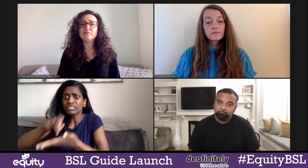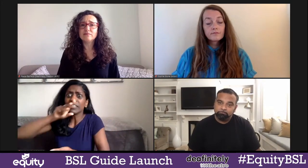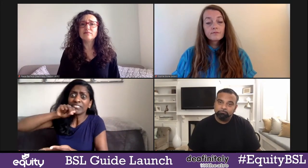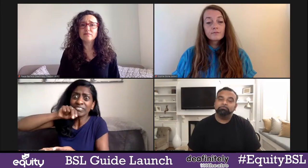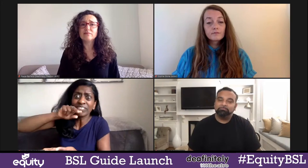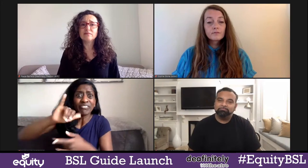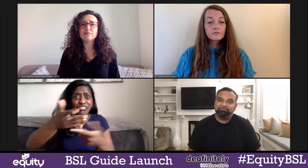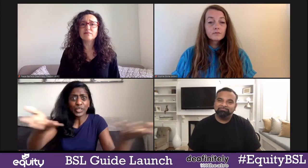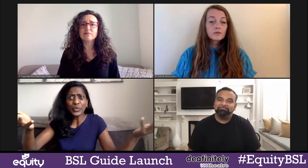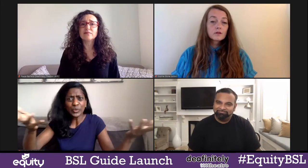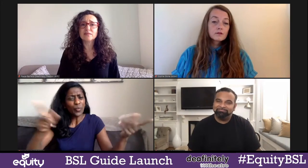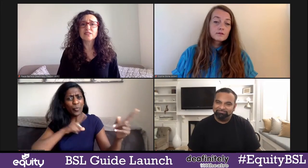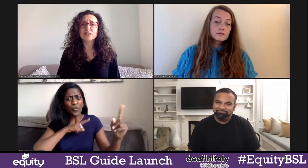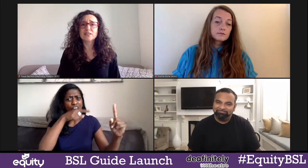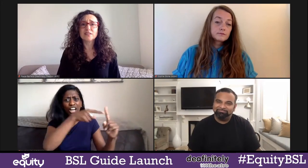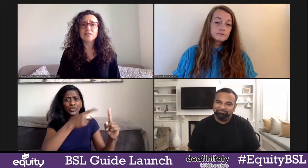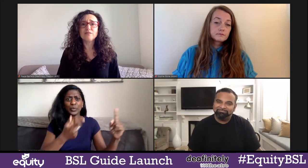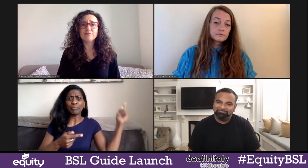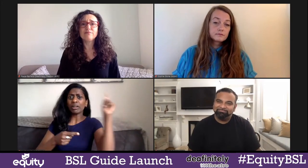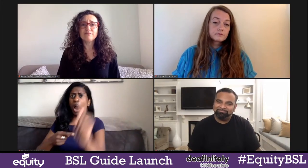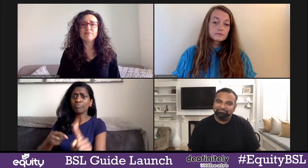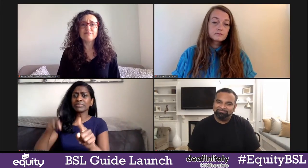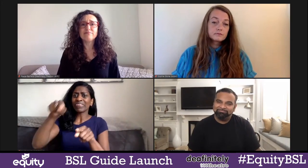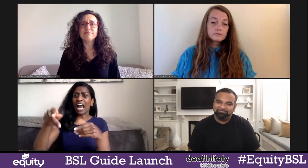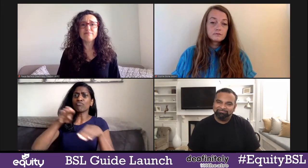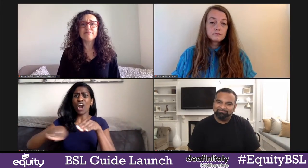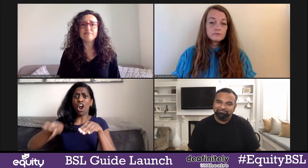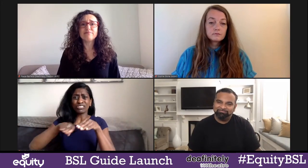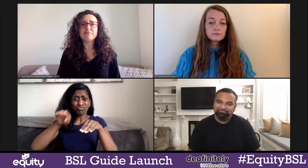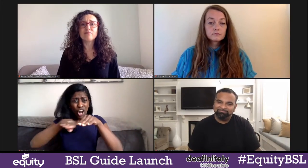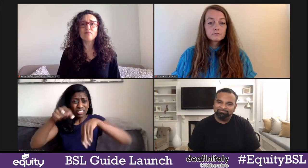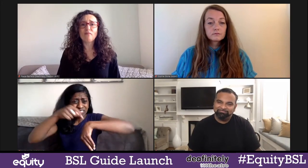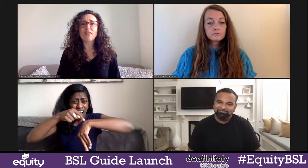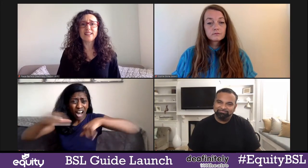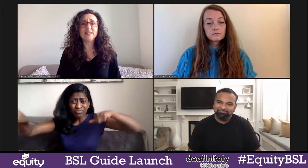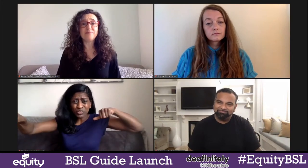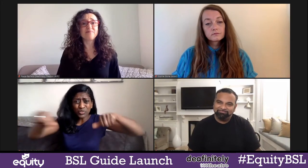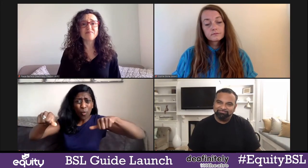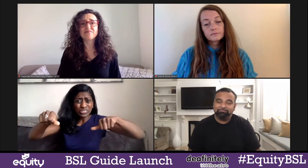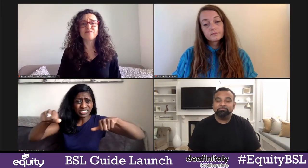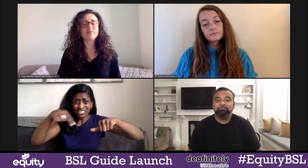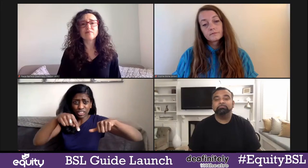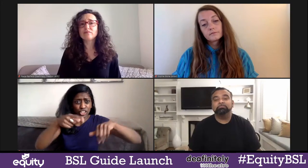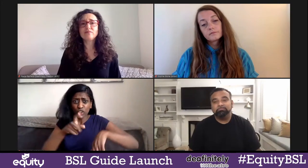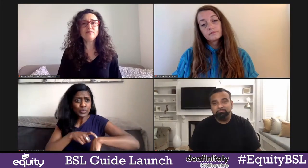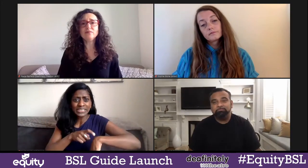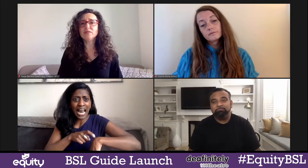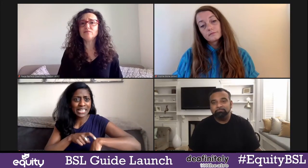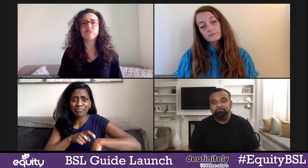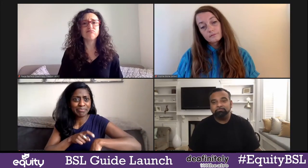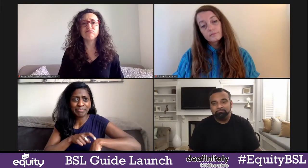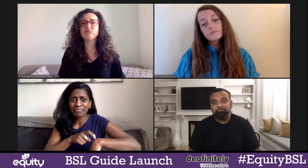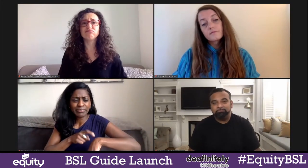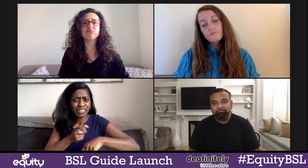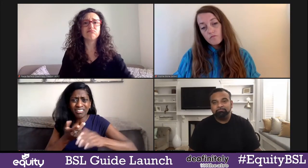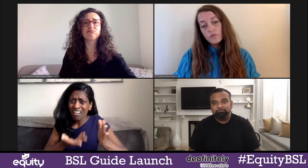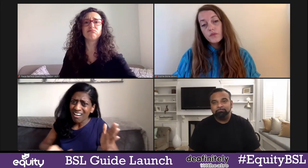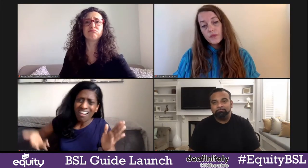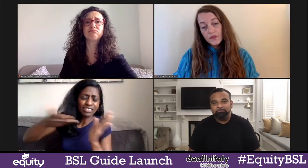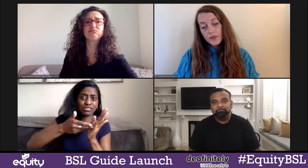have BSL as my first language and I'm learning English so that I can communicate with you. So you need to take the time to learn my language. And